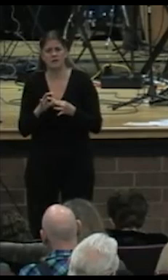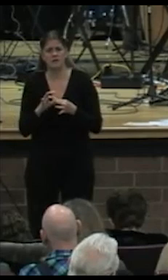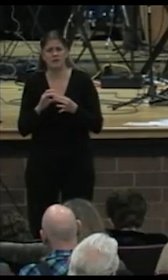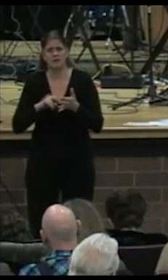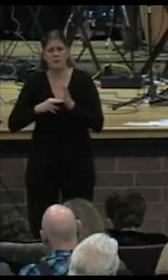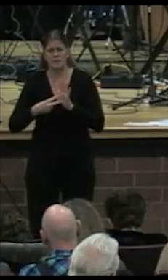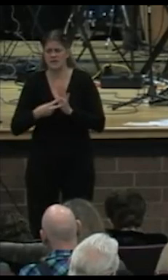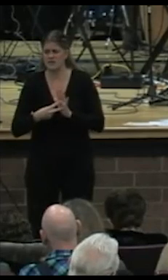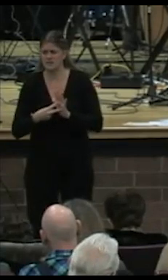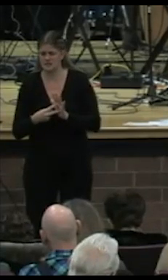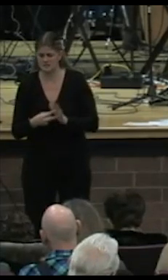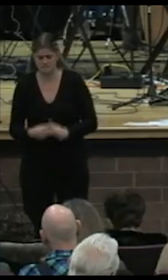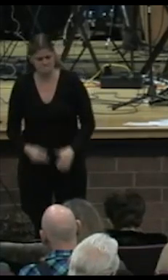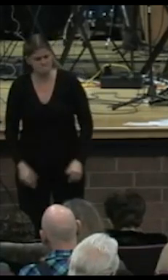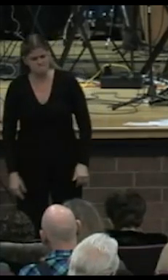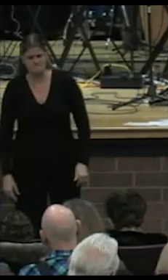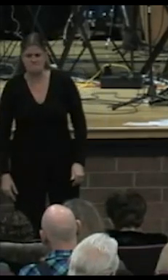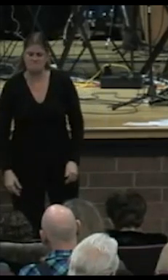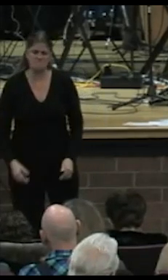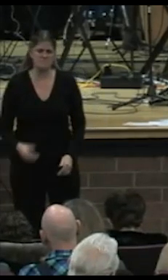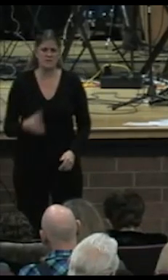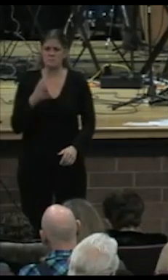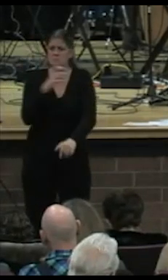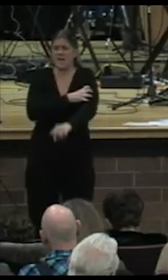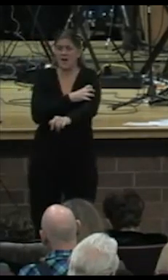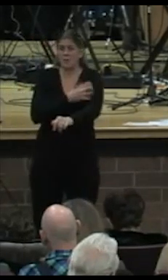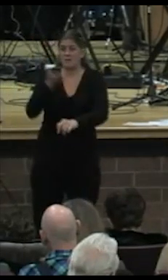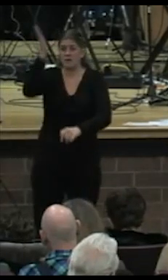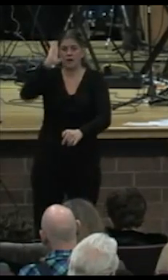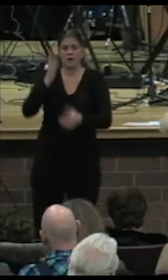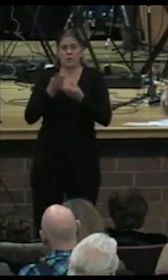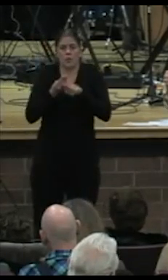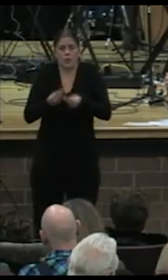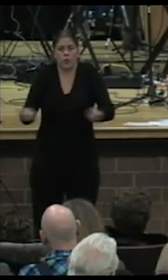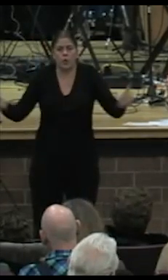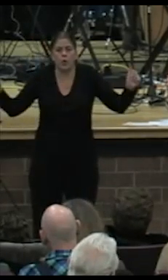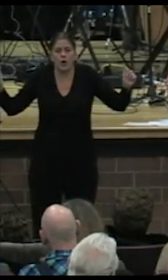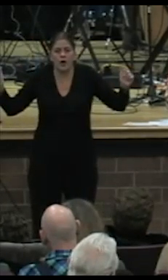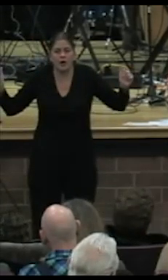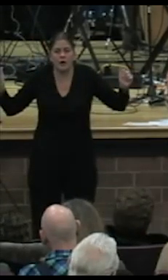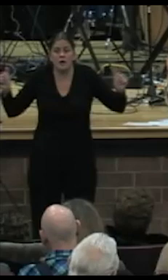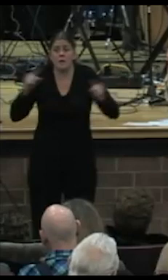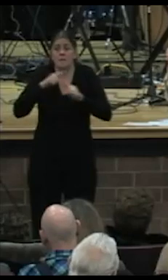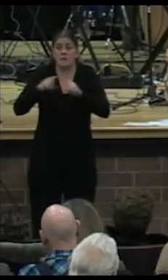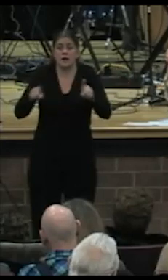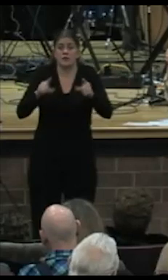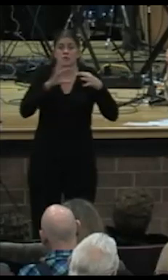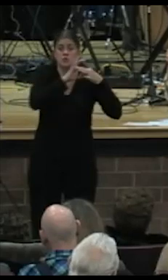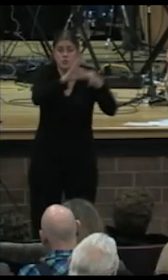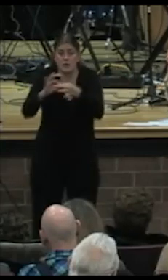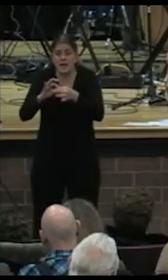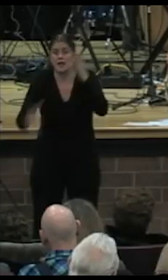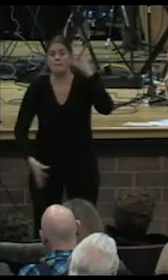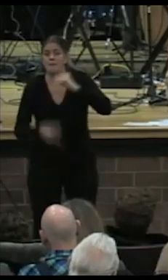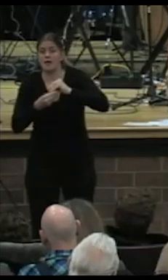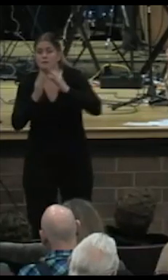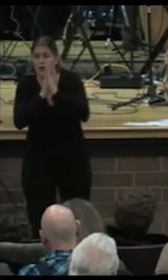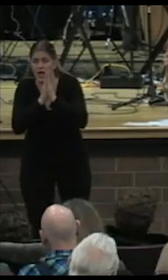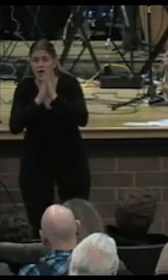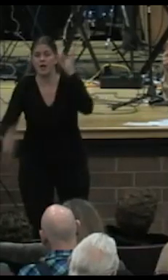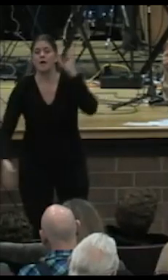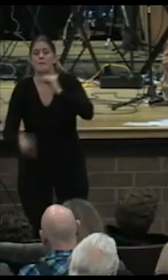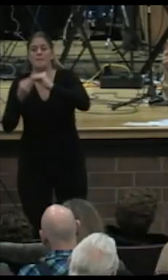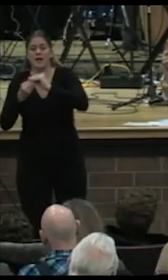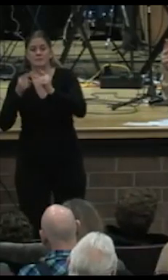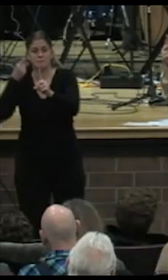sift your life of the power of God. But unity plus what? Plus